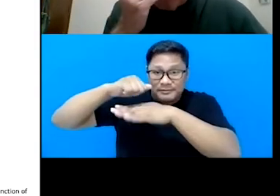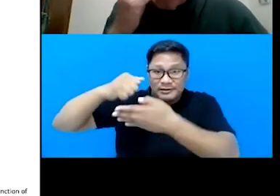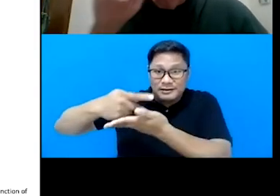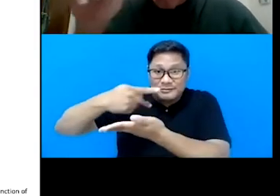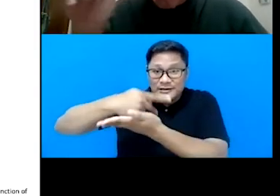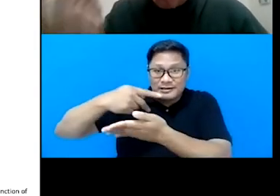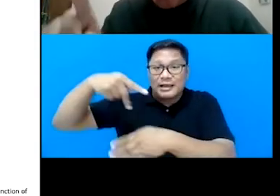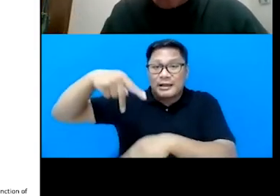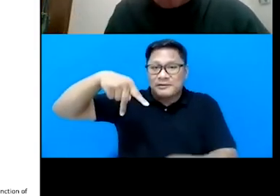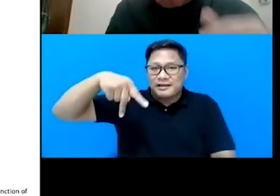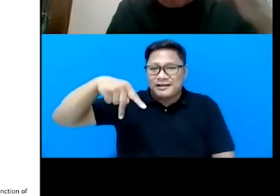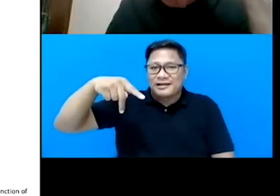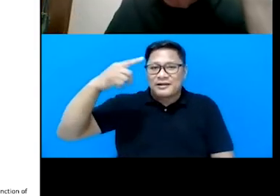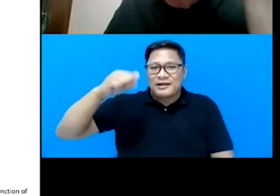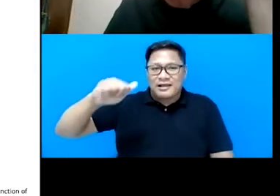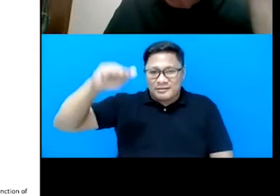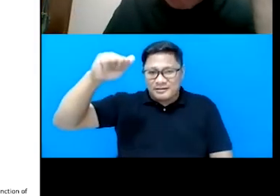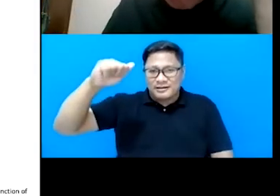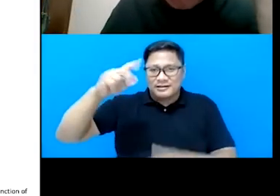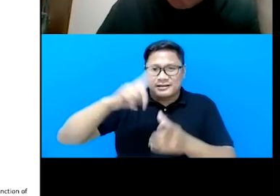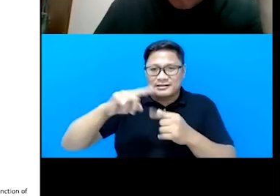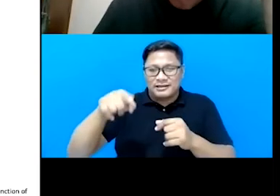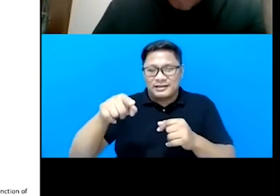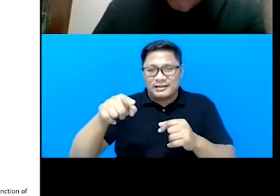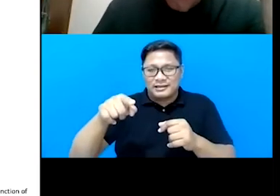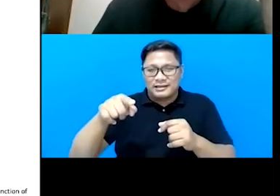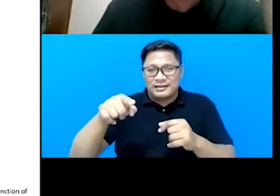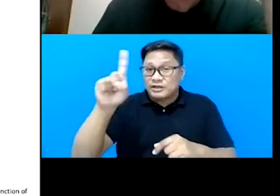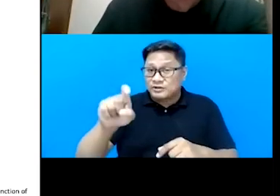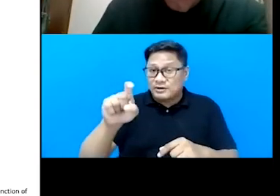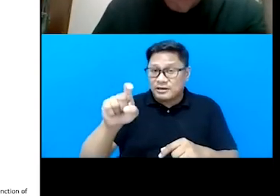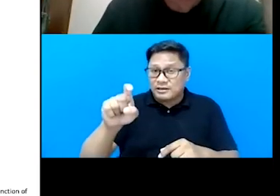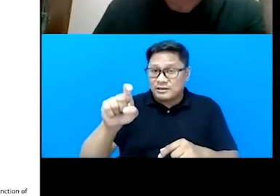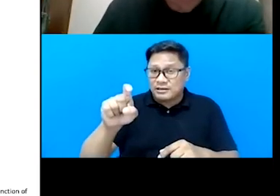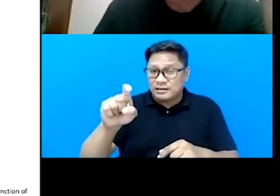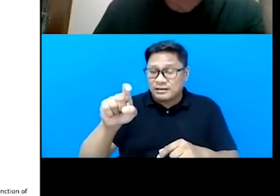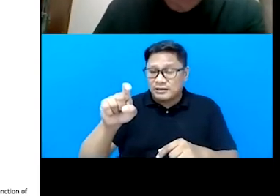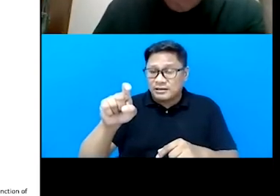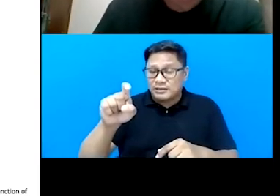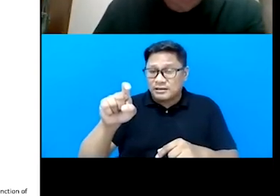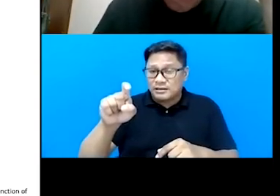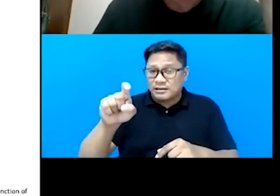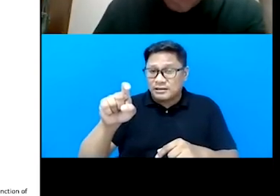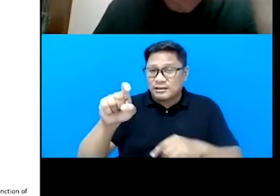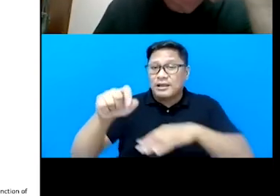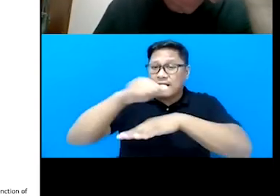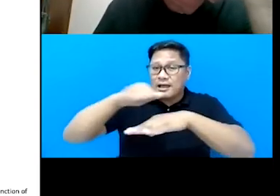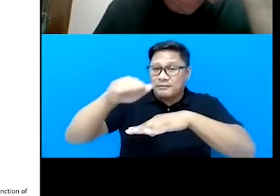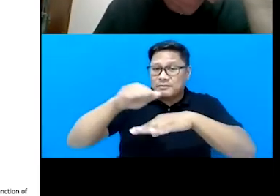Patrick and put the question mark above uh, above the